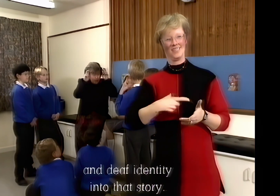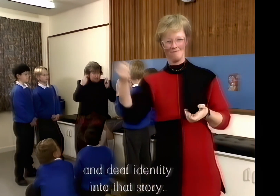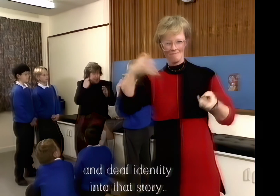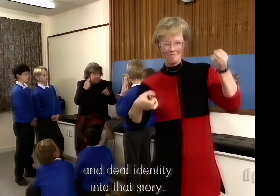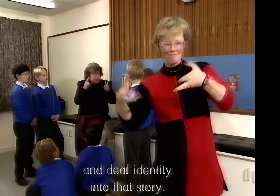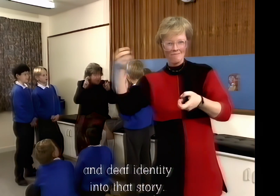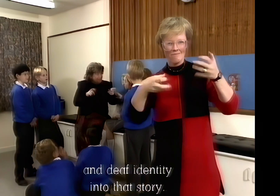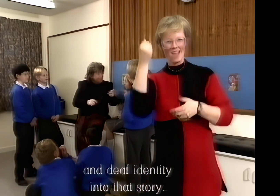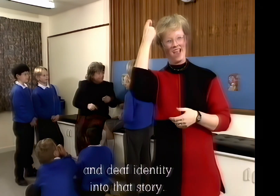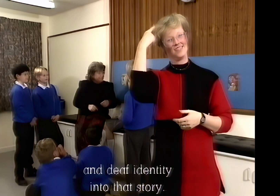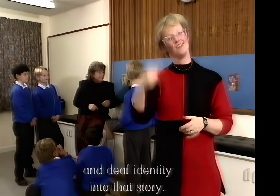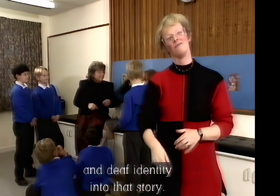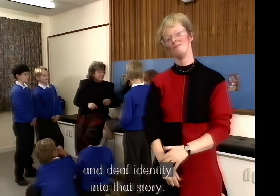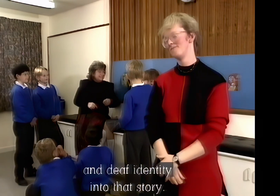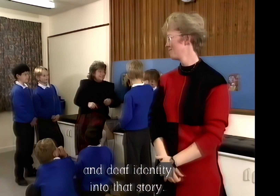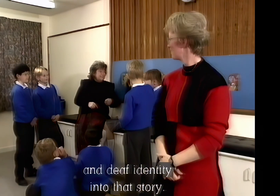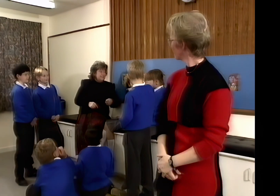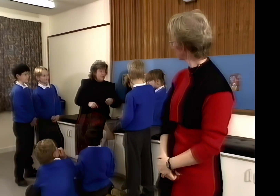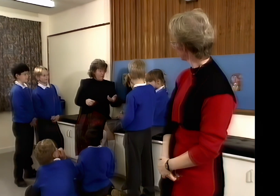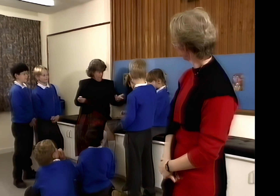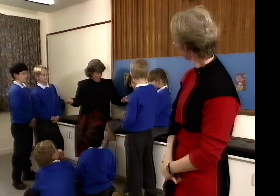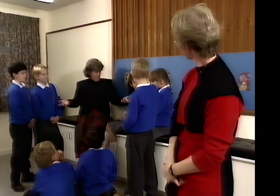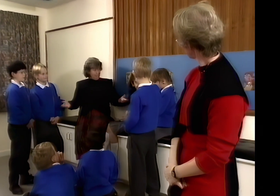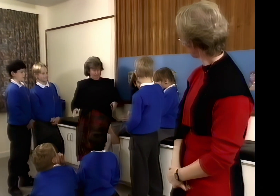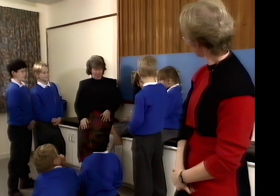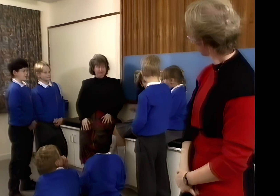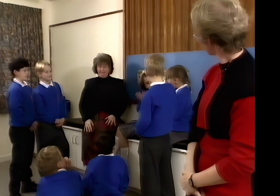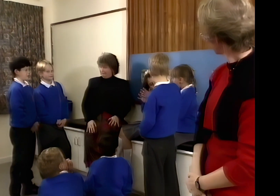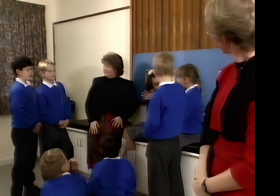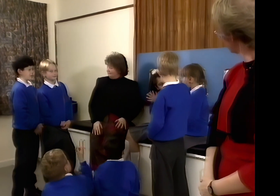deaf culture and deaf identity into that story.